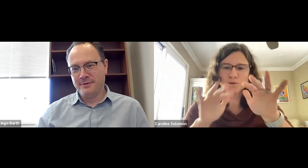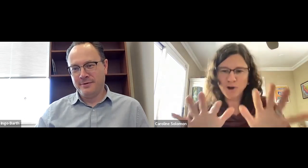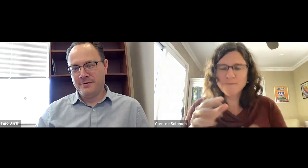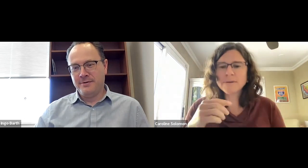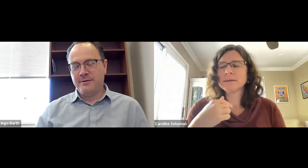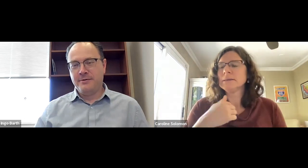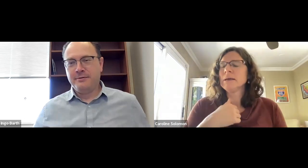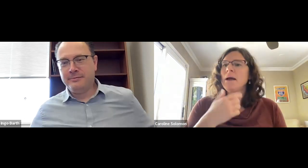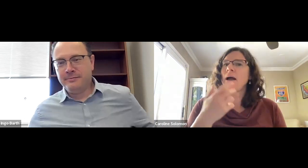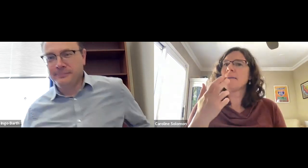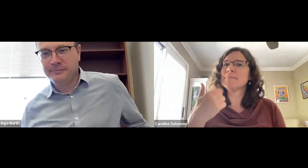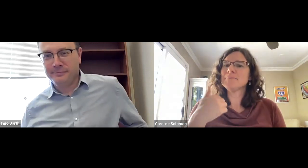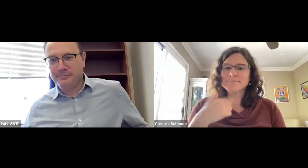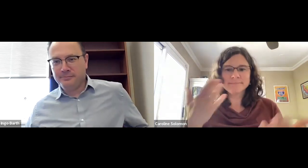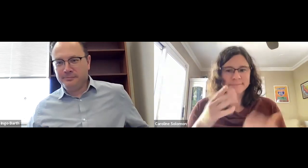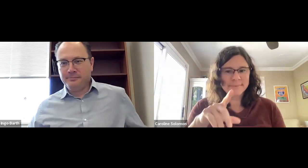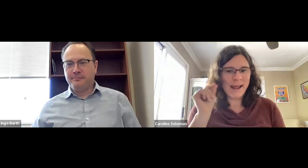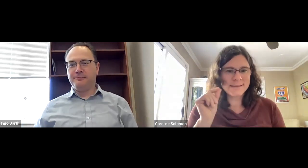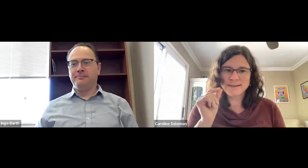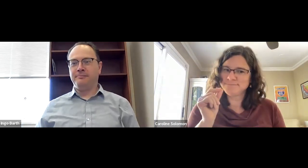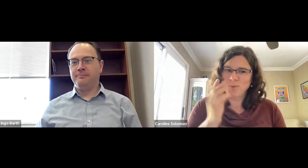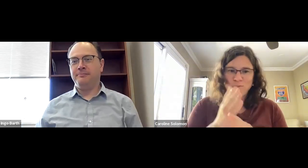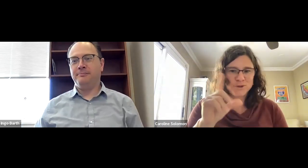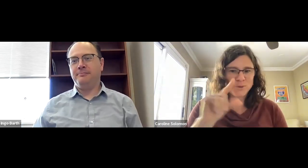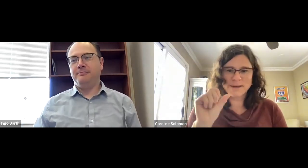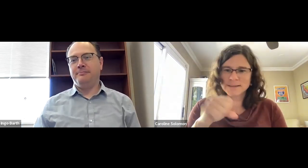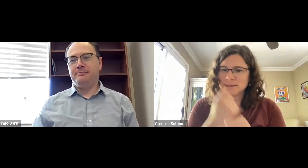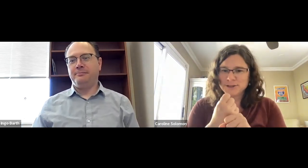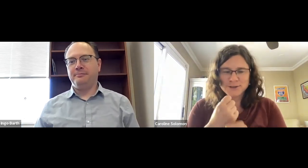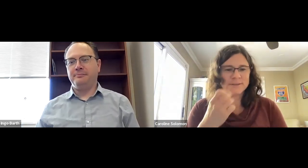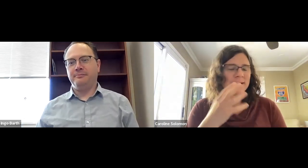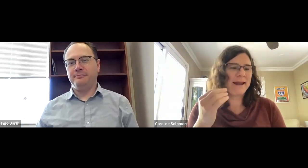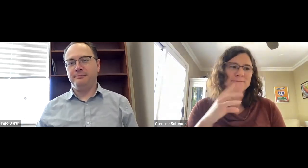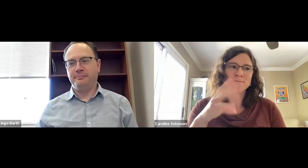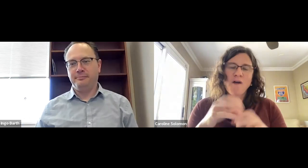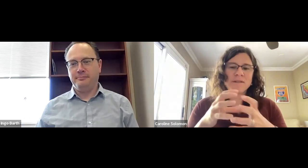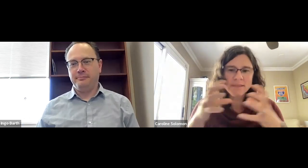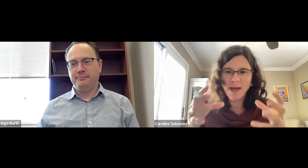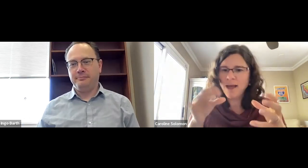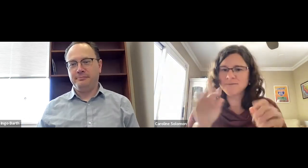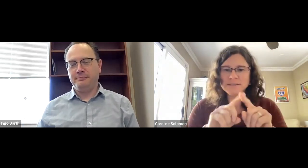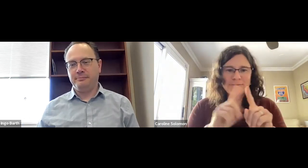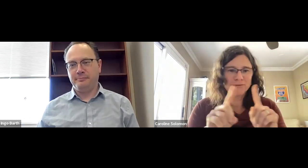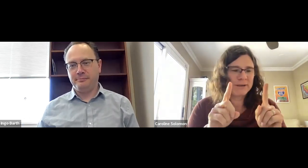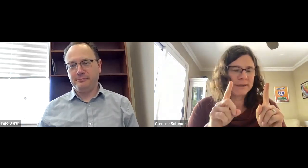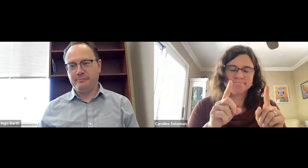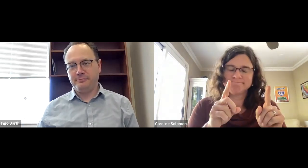And I am co-chairing this lexicon biology workshop. I've been working in the field for over 20 years, or excuse